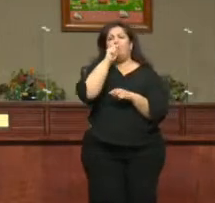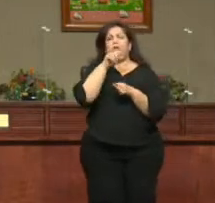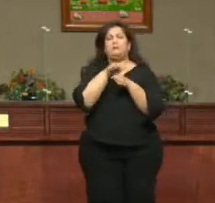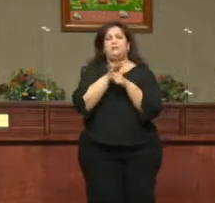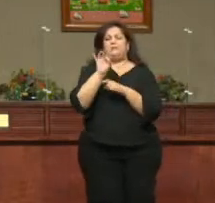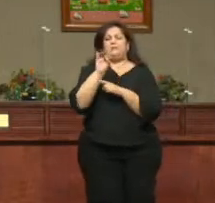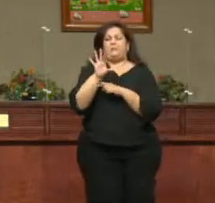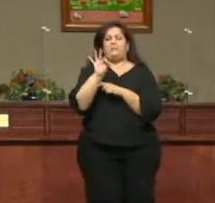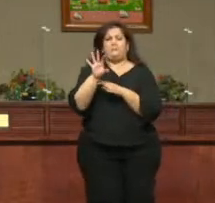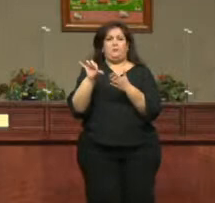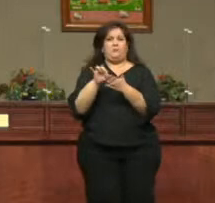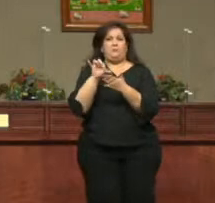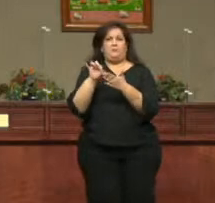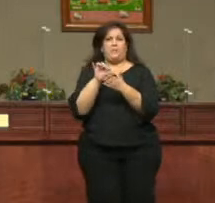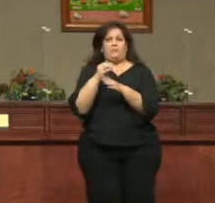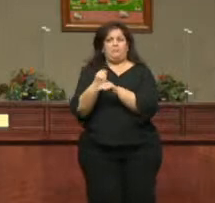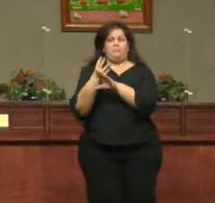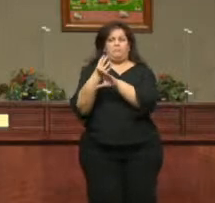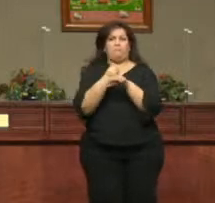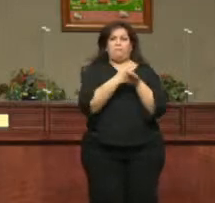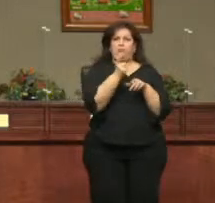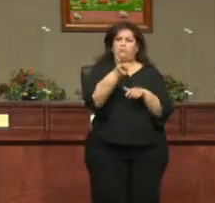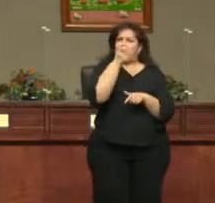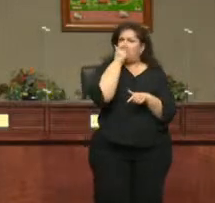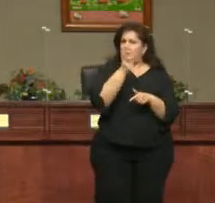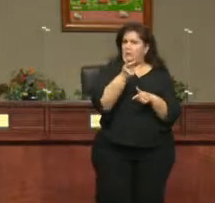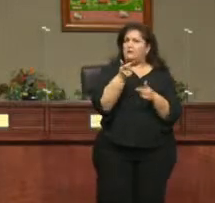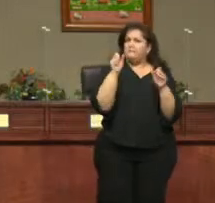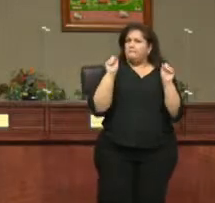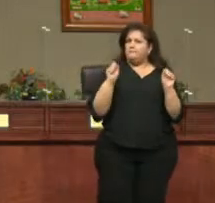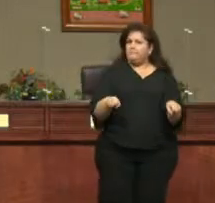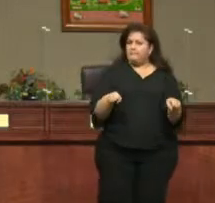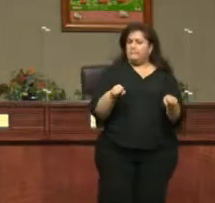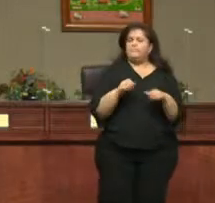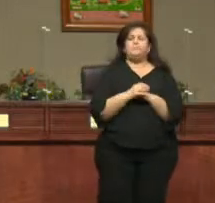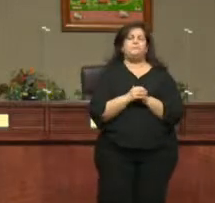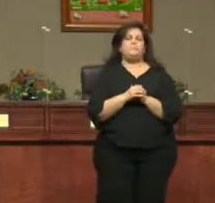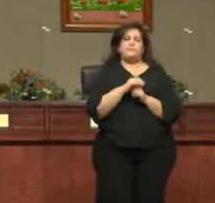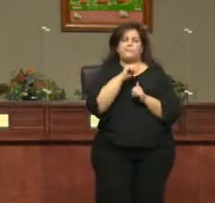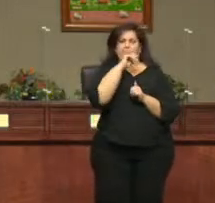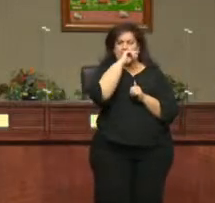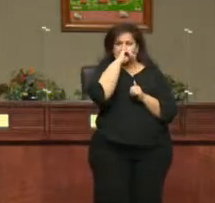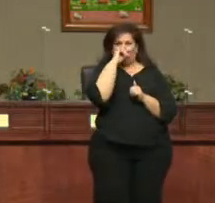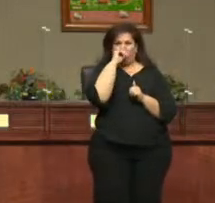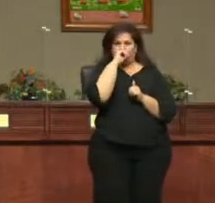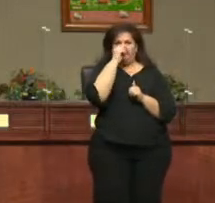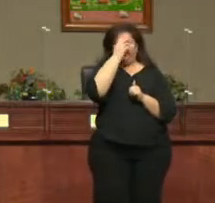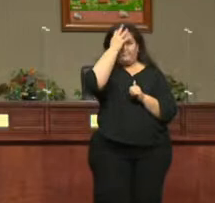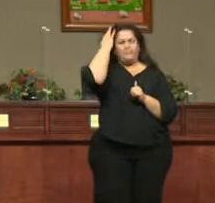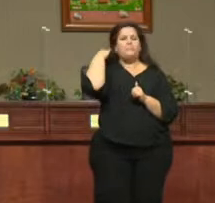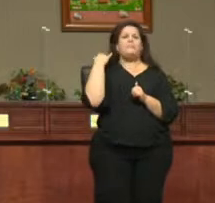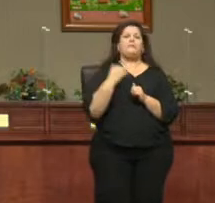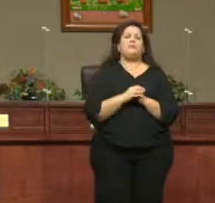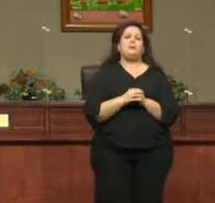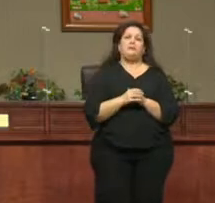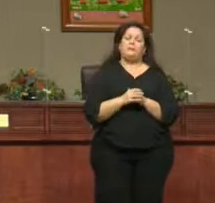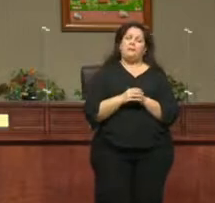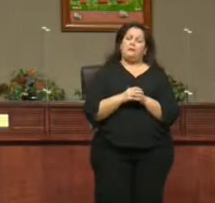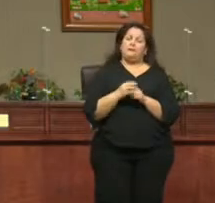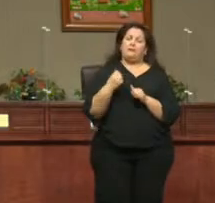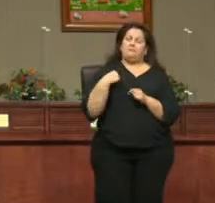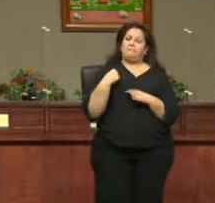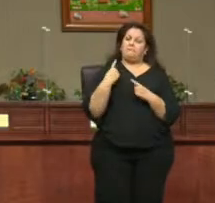Facebook page for anyone to view. Now, we have been through a painful,